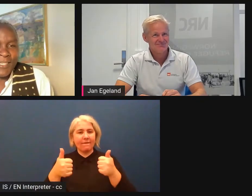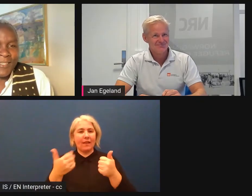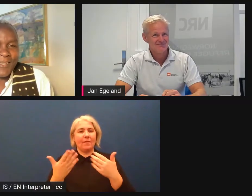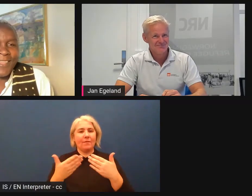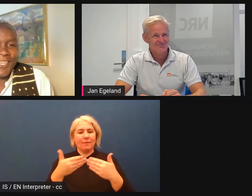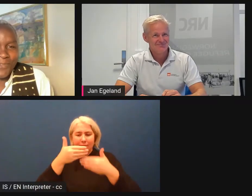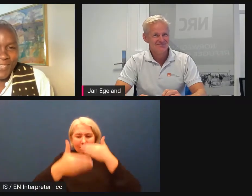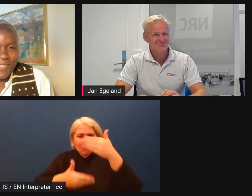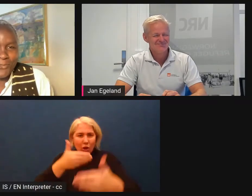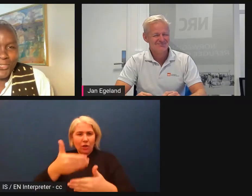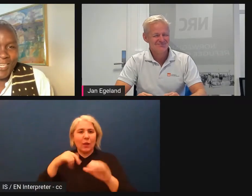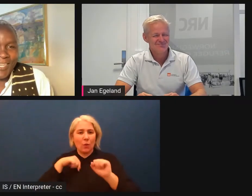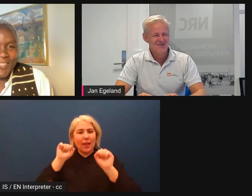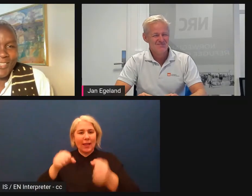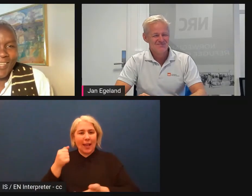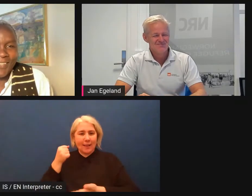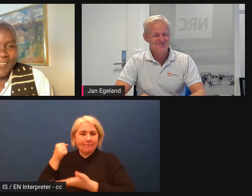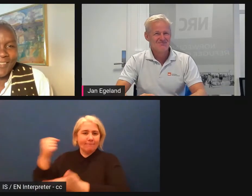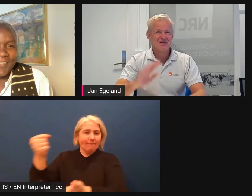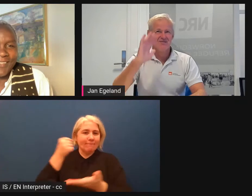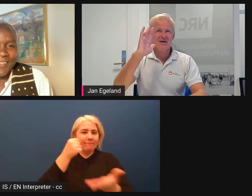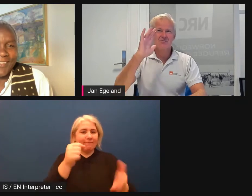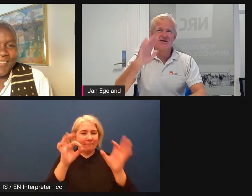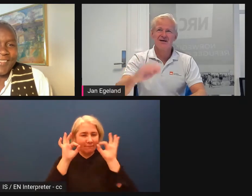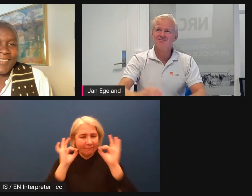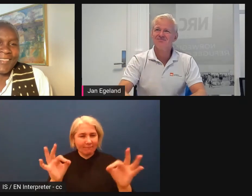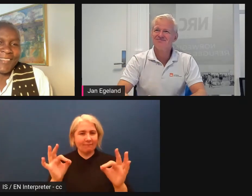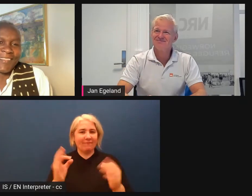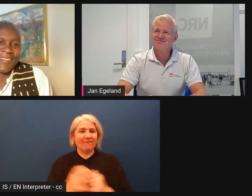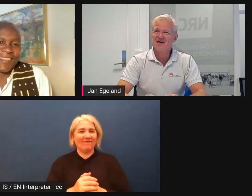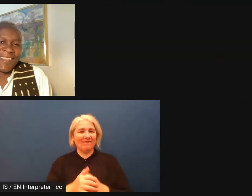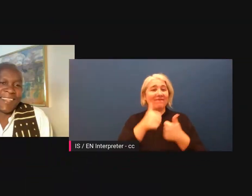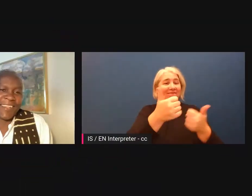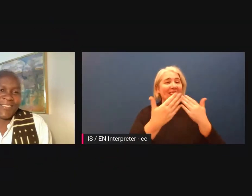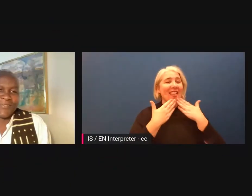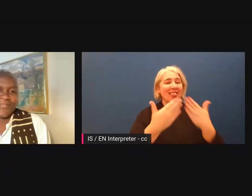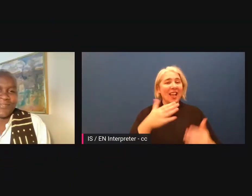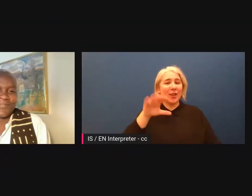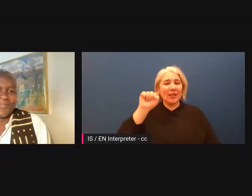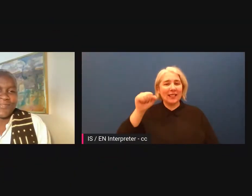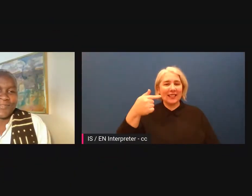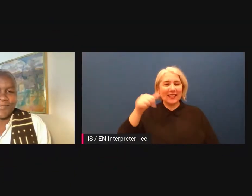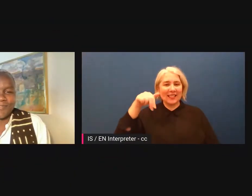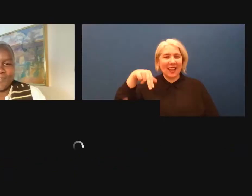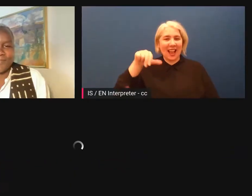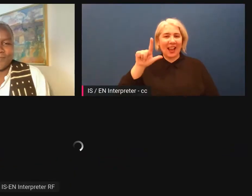where they are needed. Thank you very much for joining us today. Thank you, Stanley. Thank you.